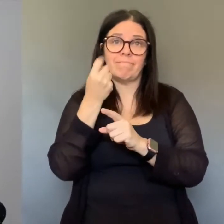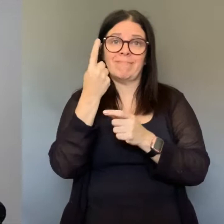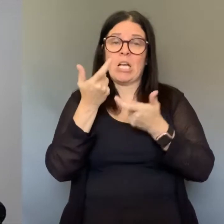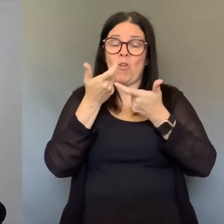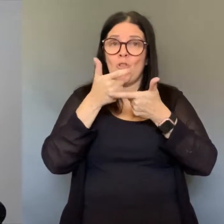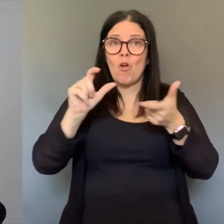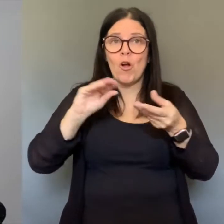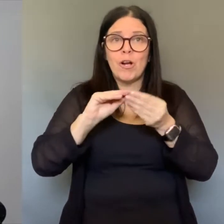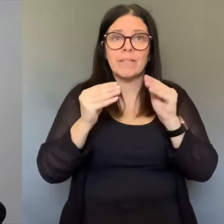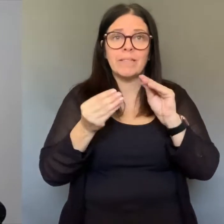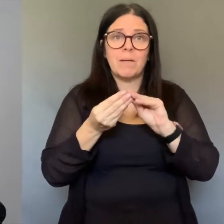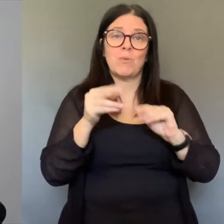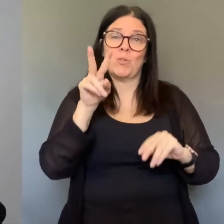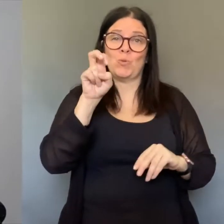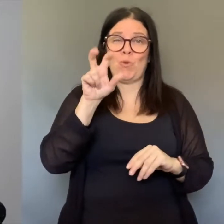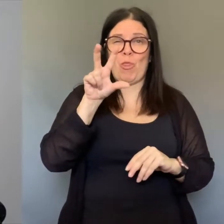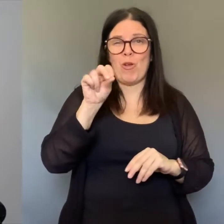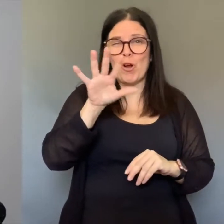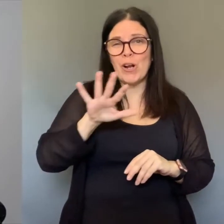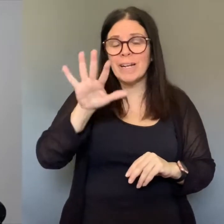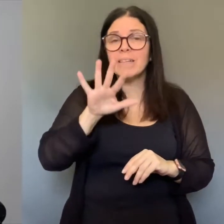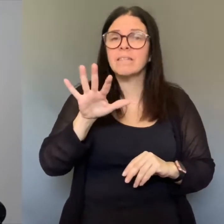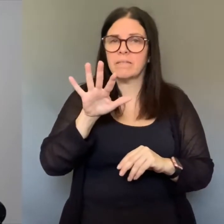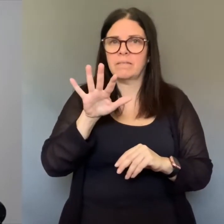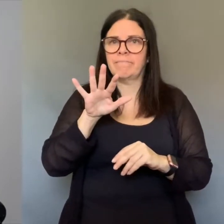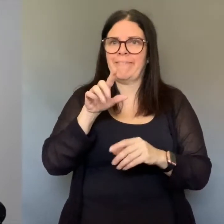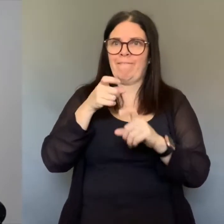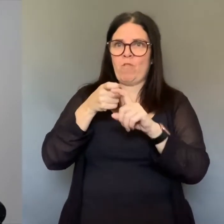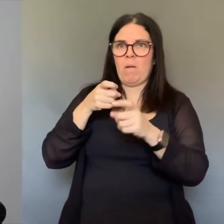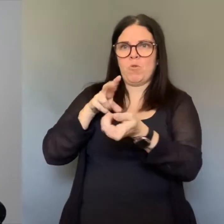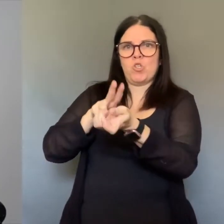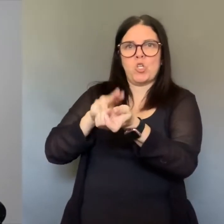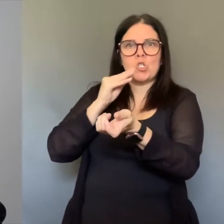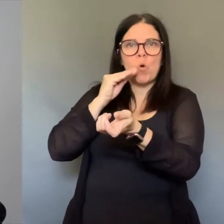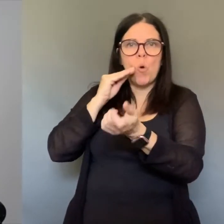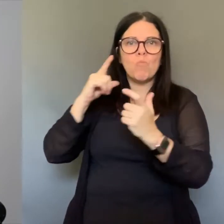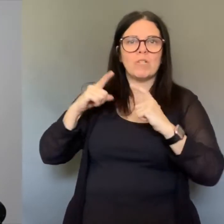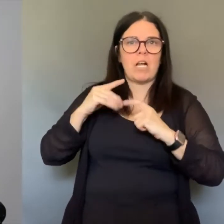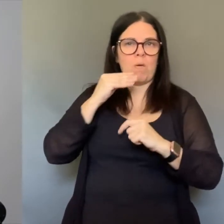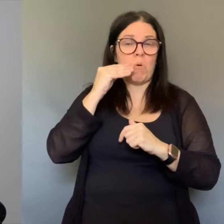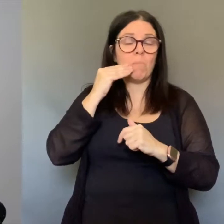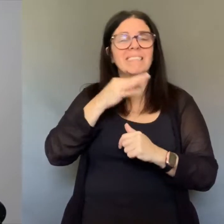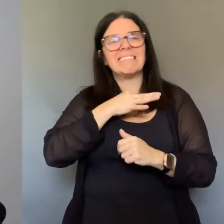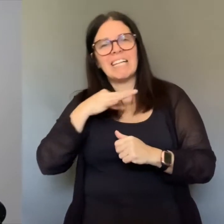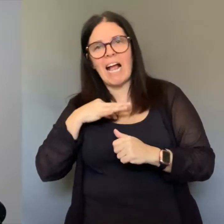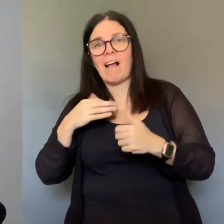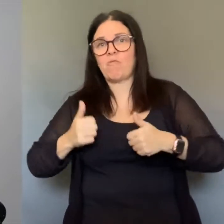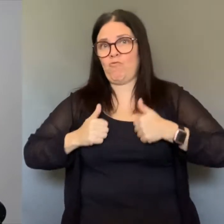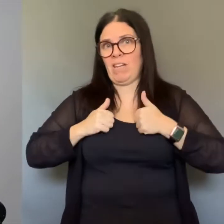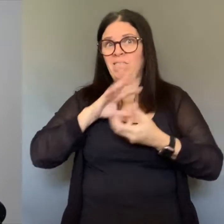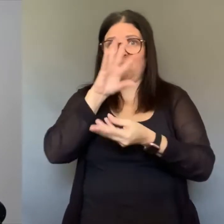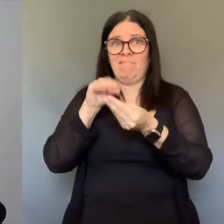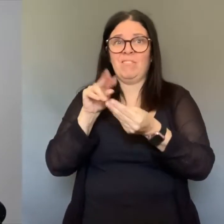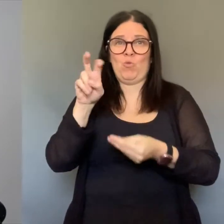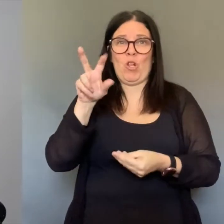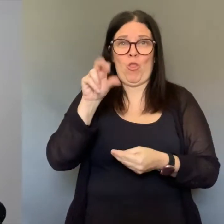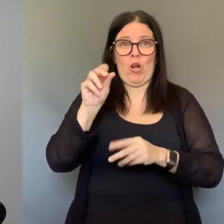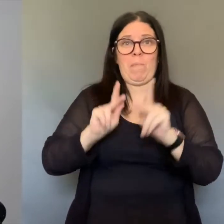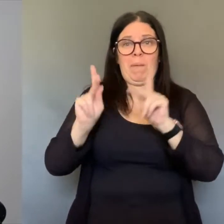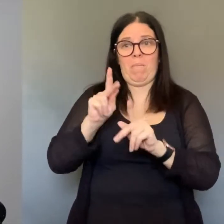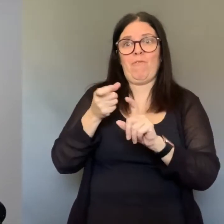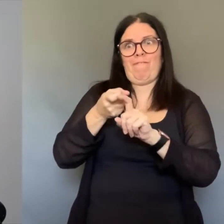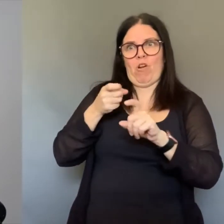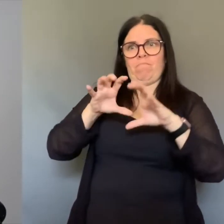yesterday. 41% of our cases have occurred in long-term care and retirement homes, both in staff and residents.